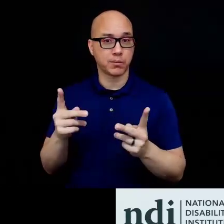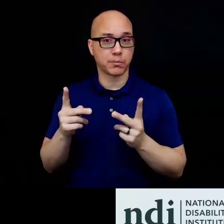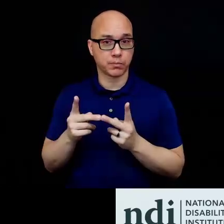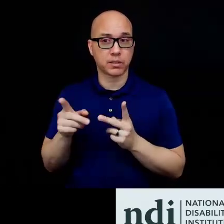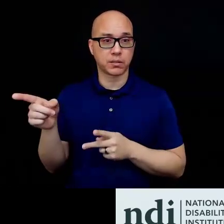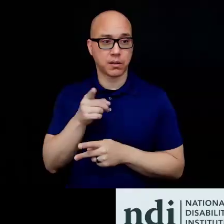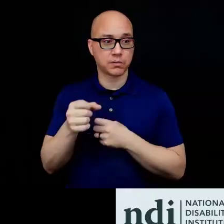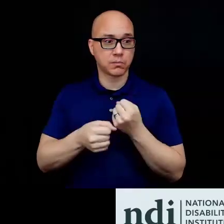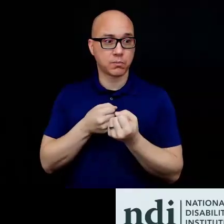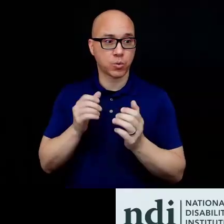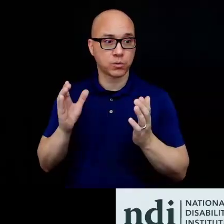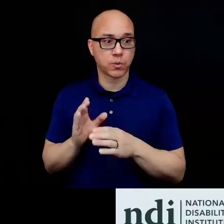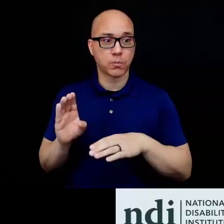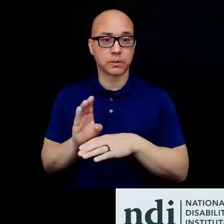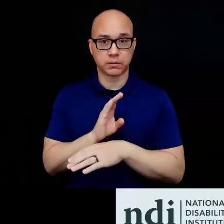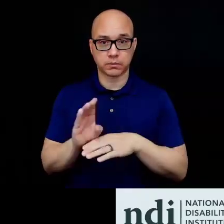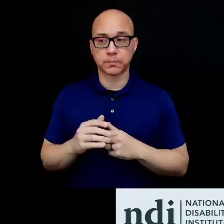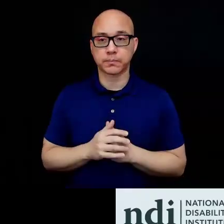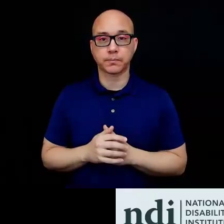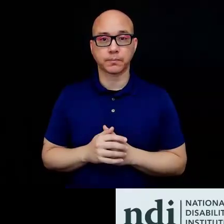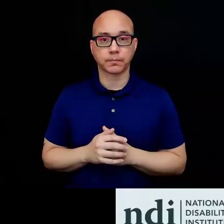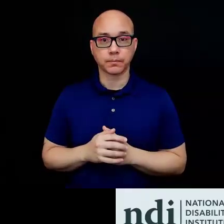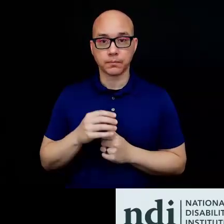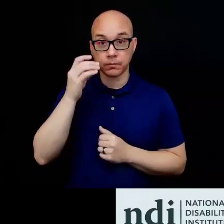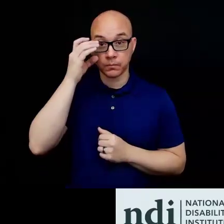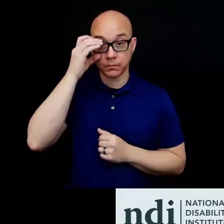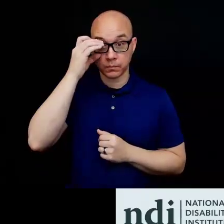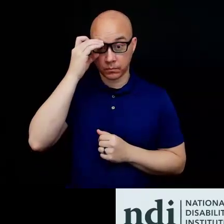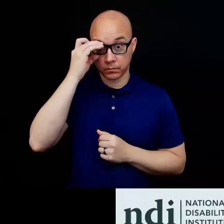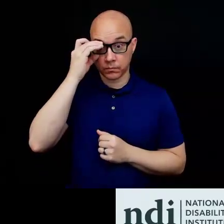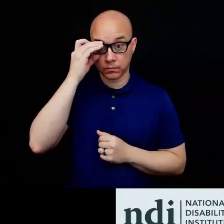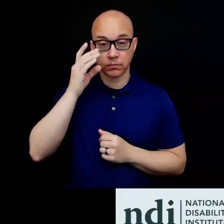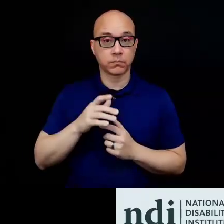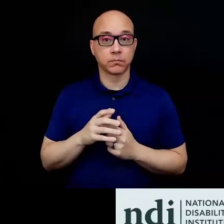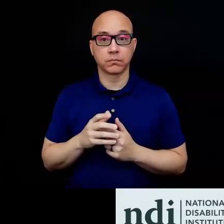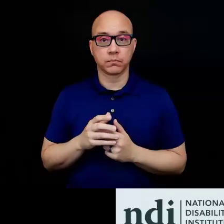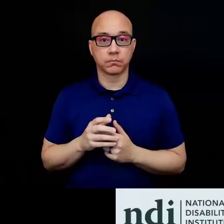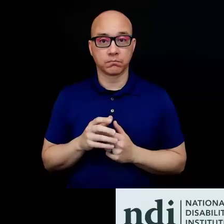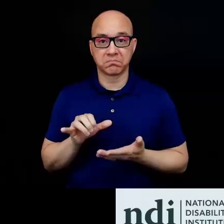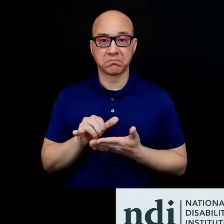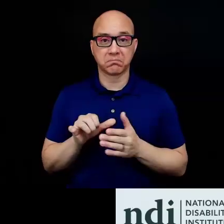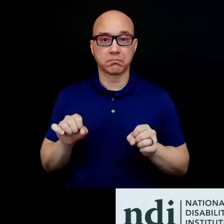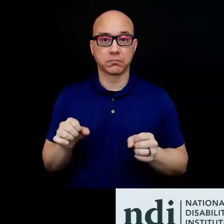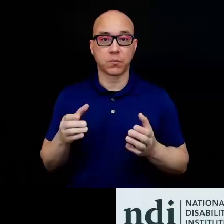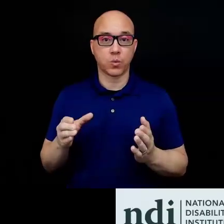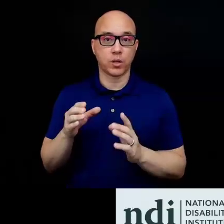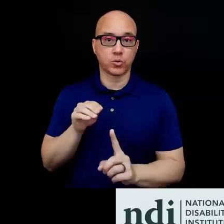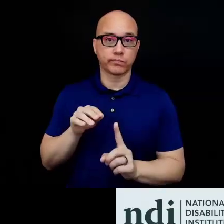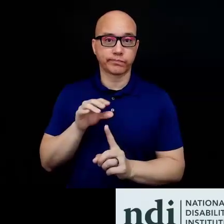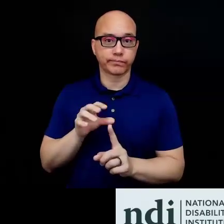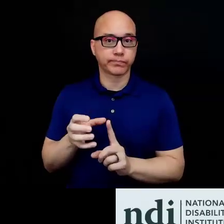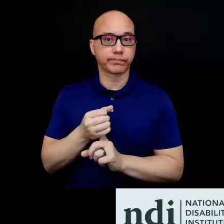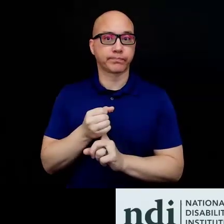business entrepreneurship. That may be, a way to capture some of that